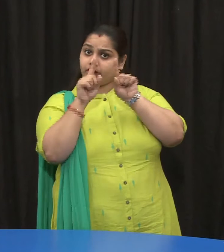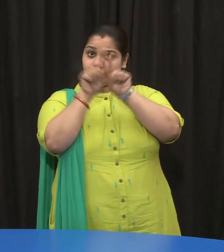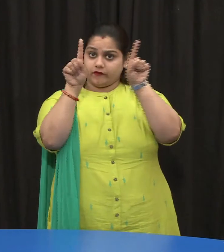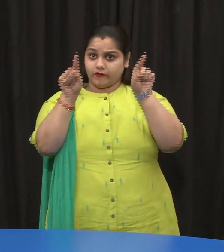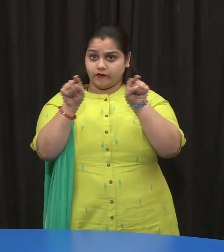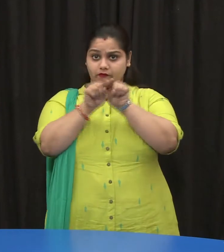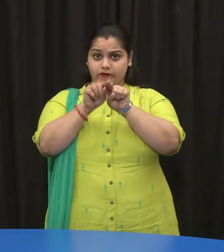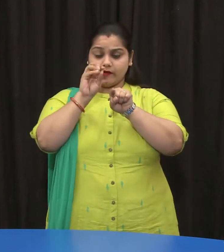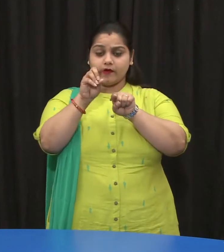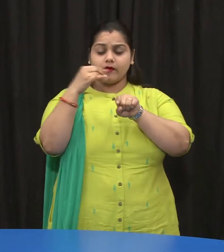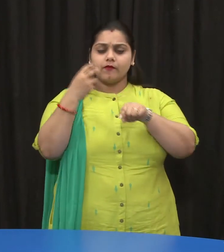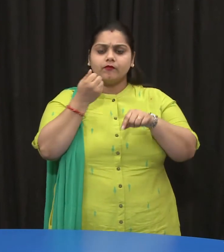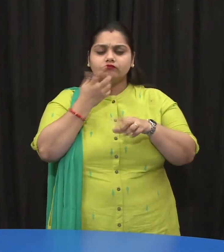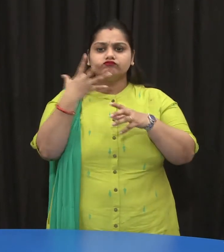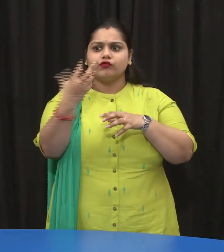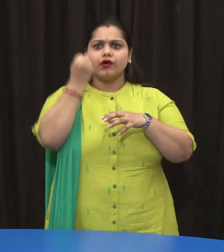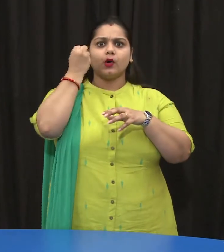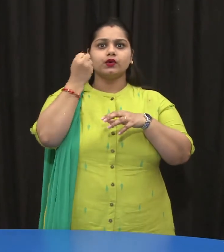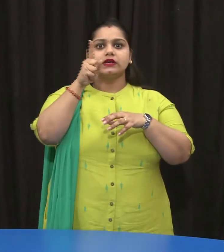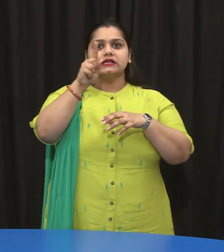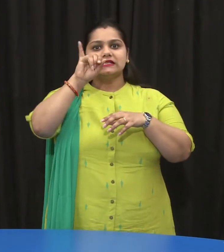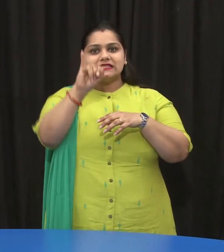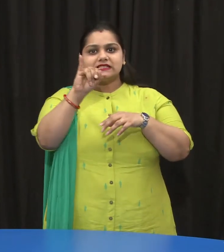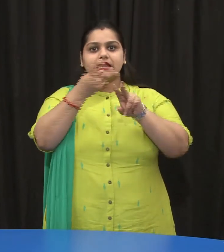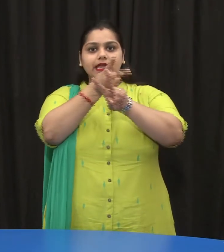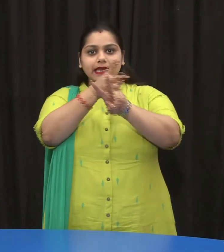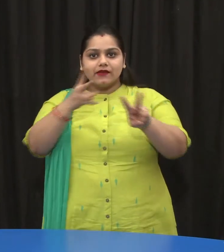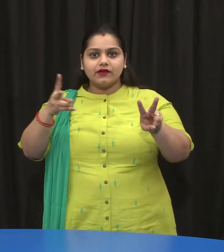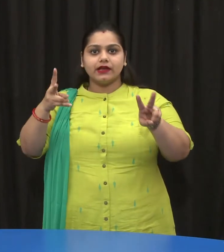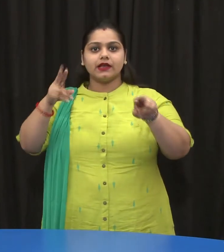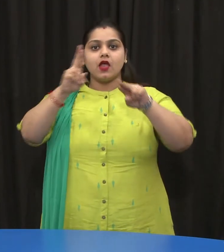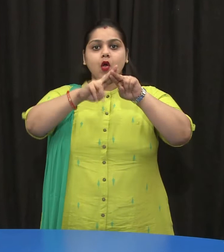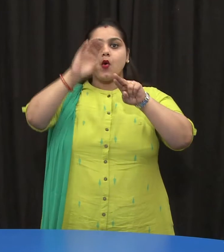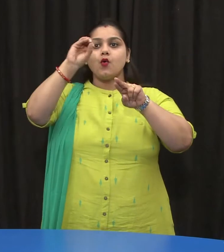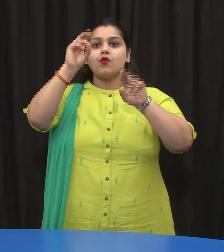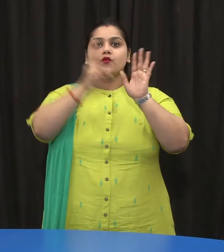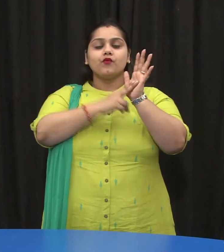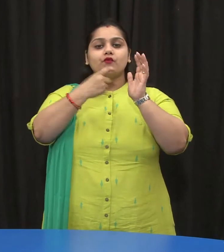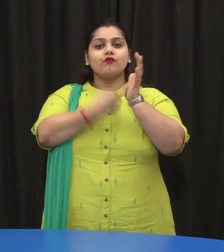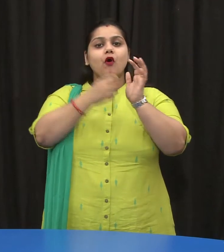16 different kinds of formatting design.